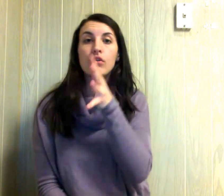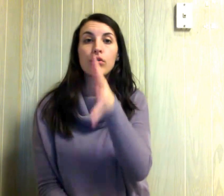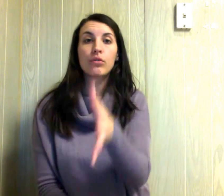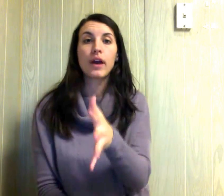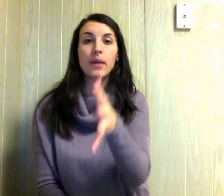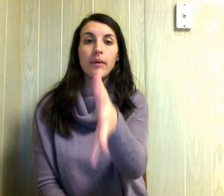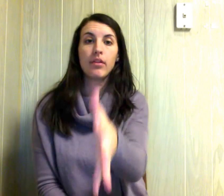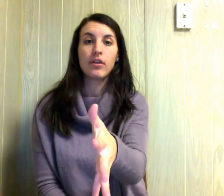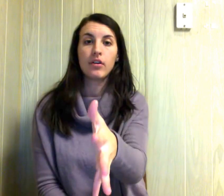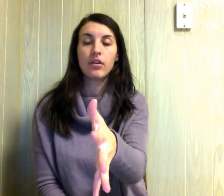Grandmother.